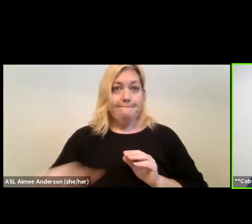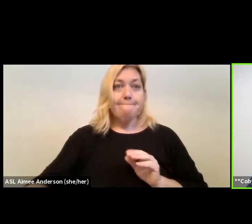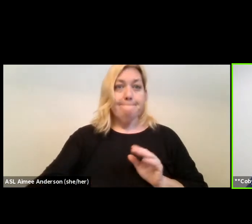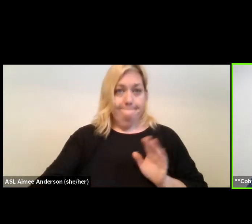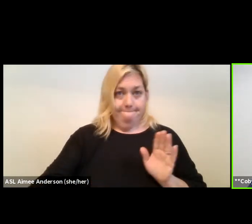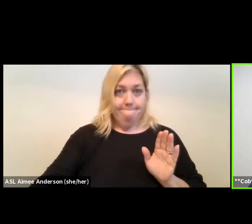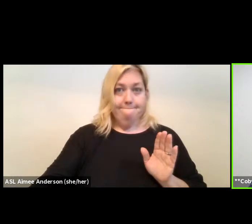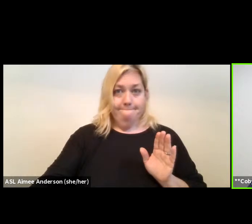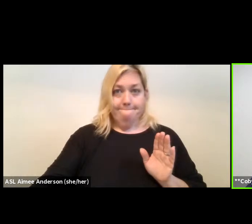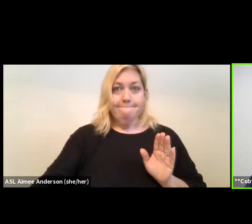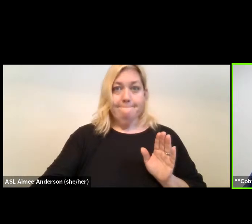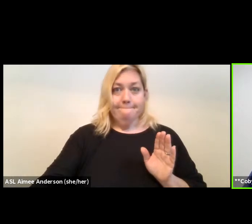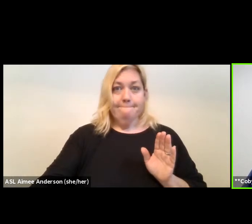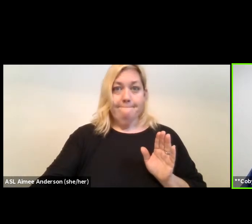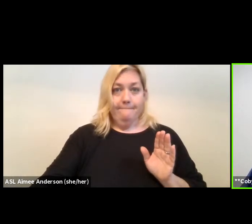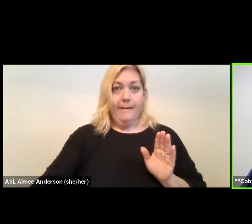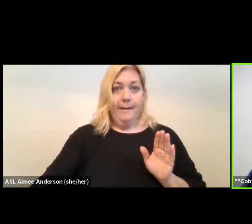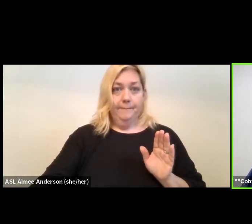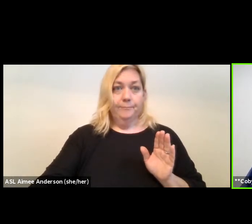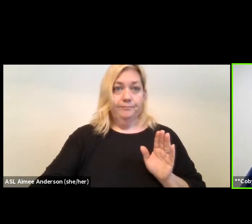I recognize